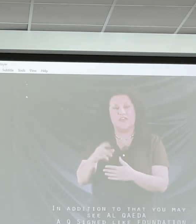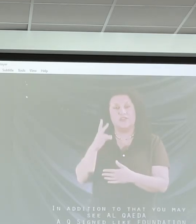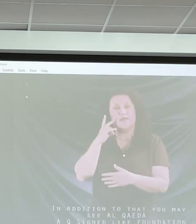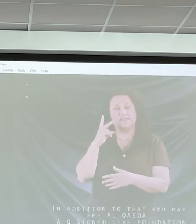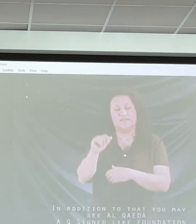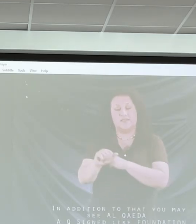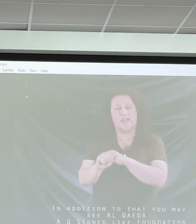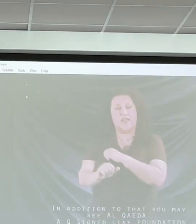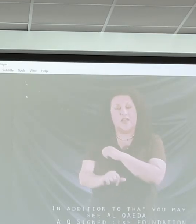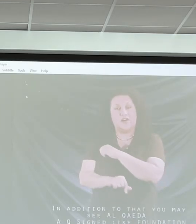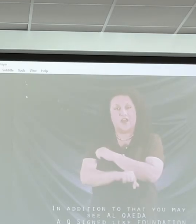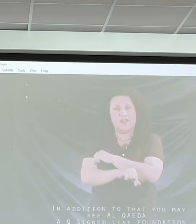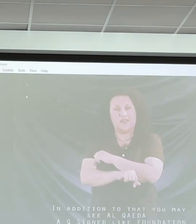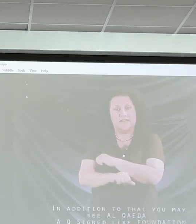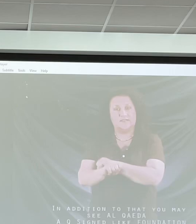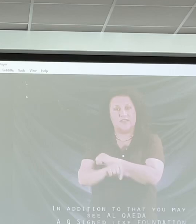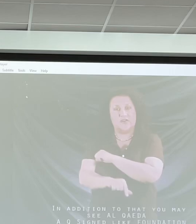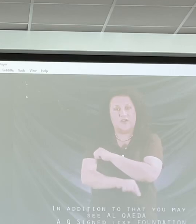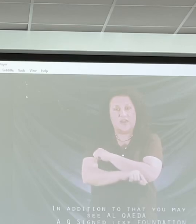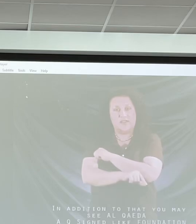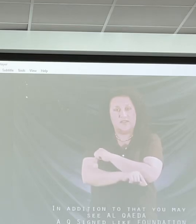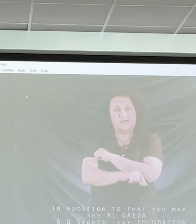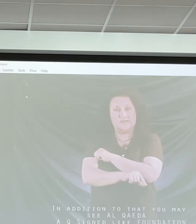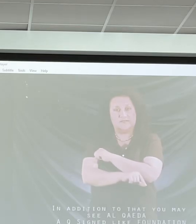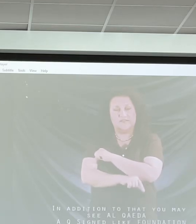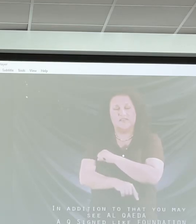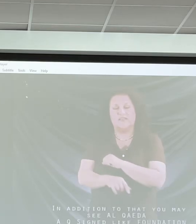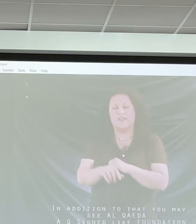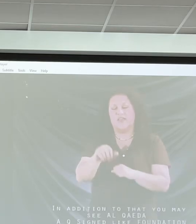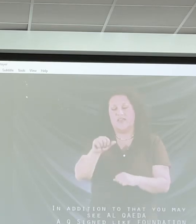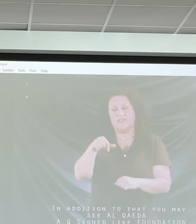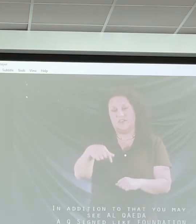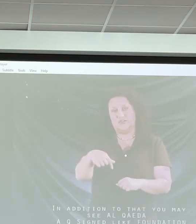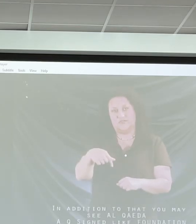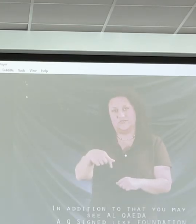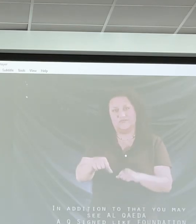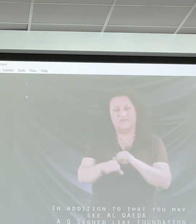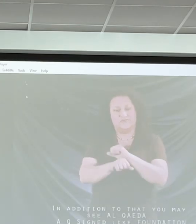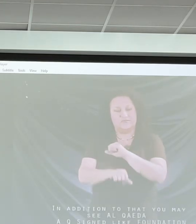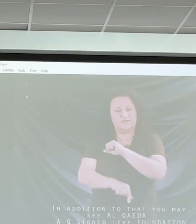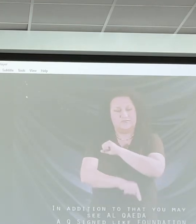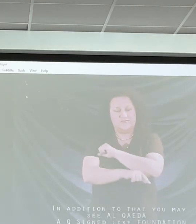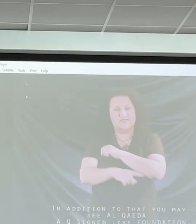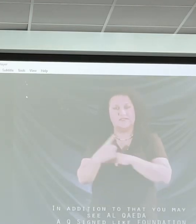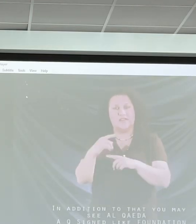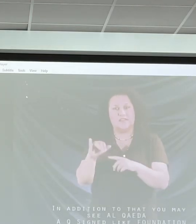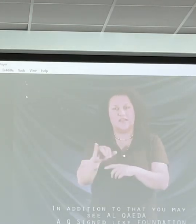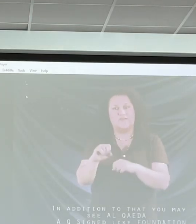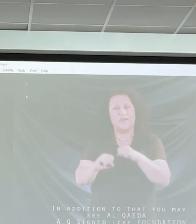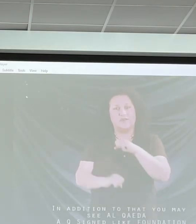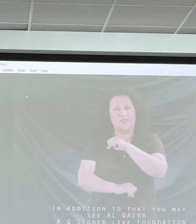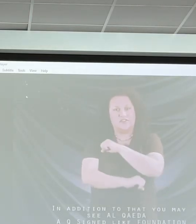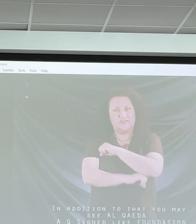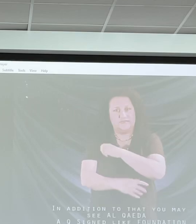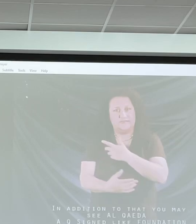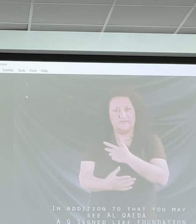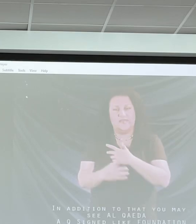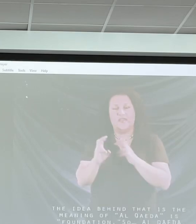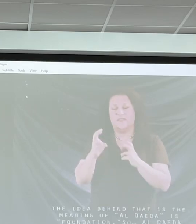might see Al-Qaeda. Al-Qaeda. AQ. Sign like foundation. The